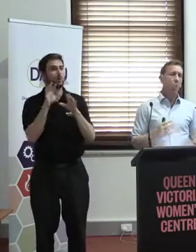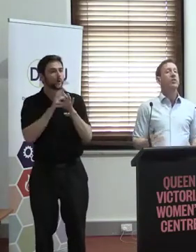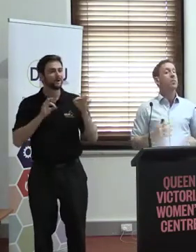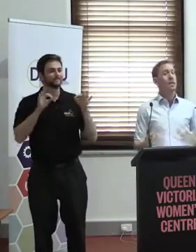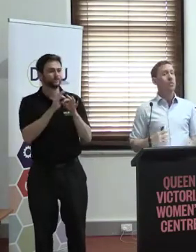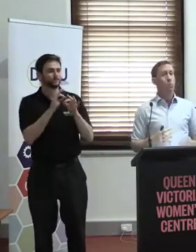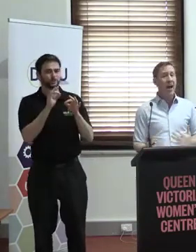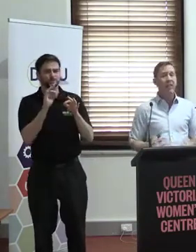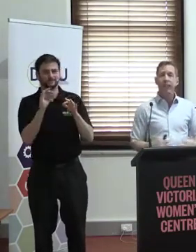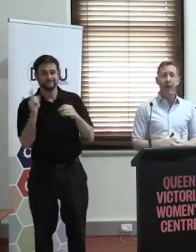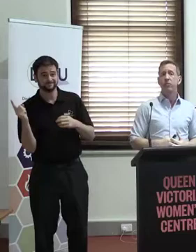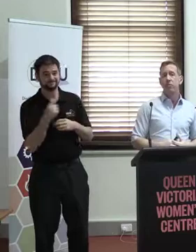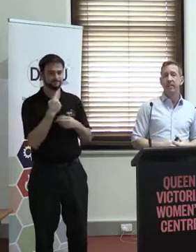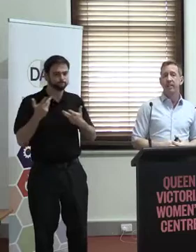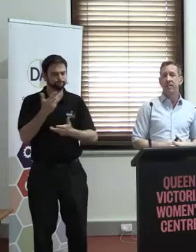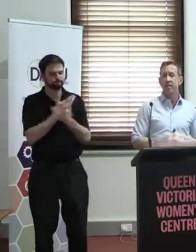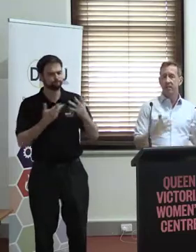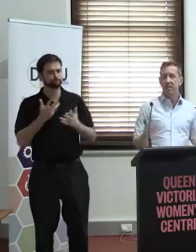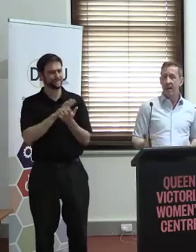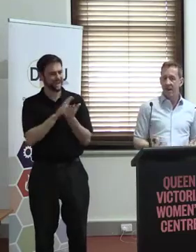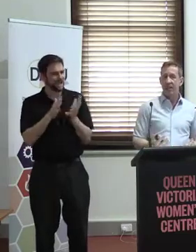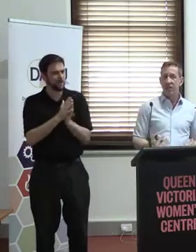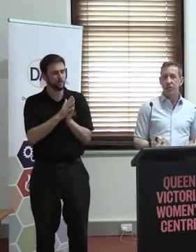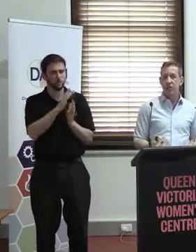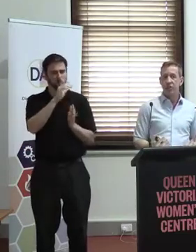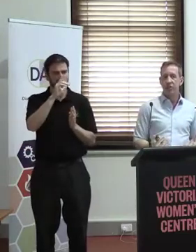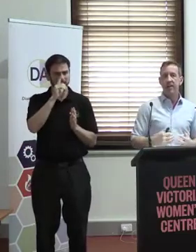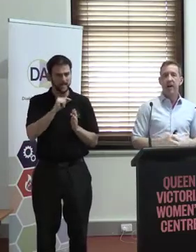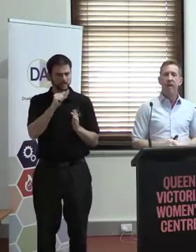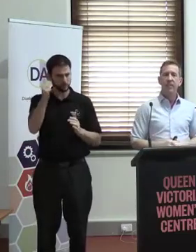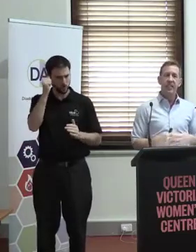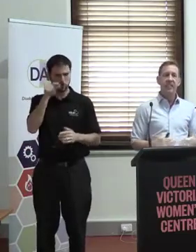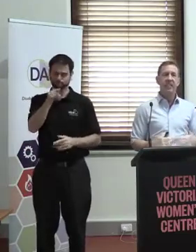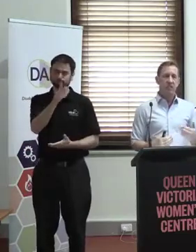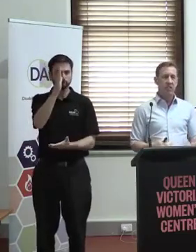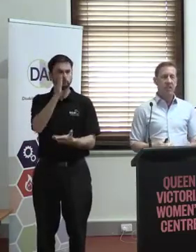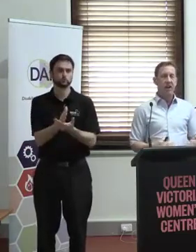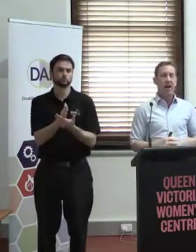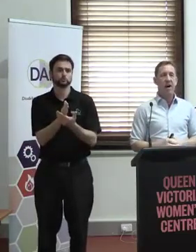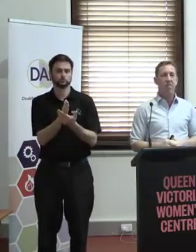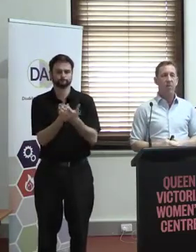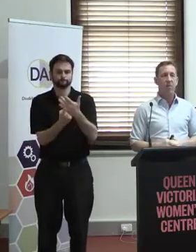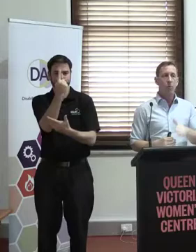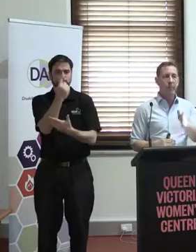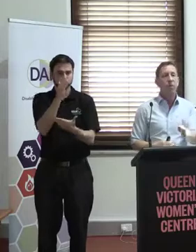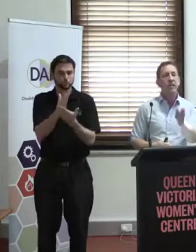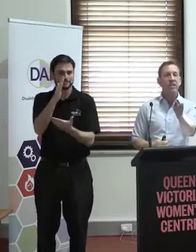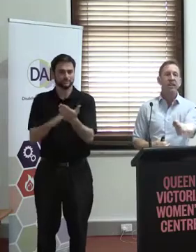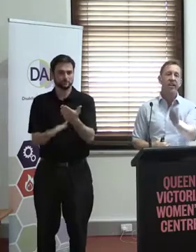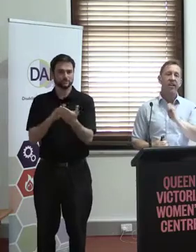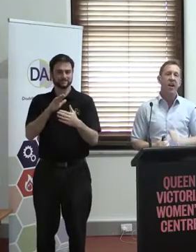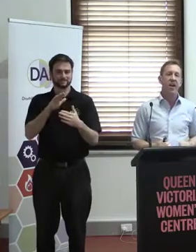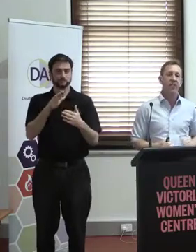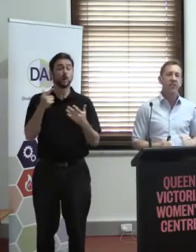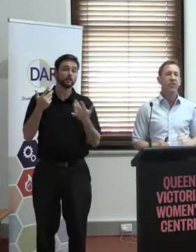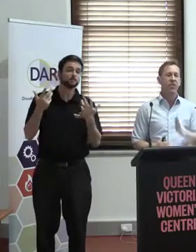is what's the best way of capturing an issue? Is it, well, we're talking to